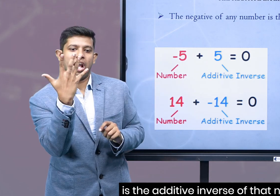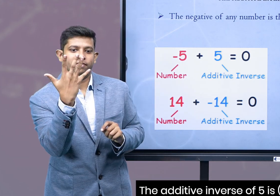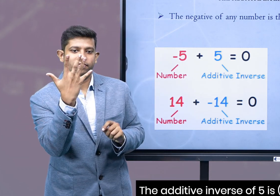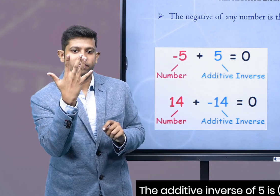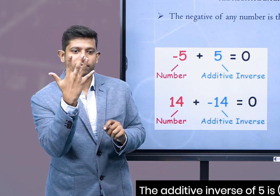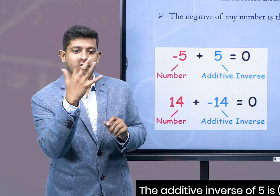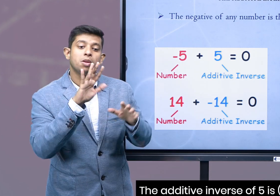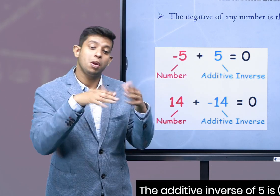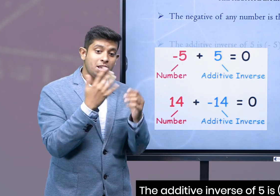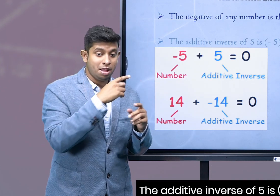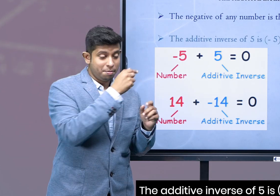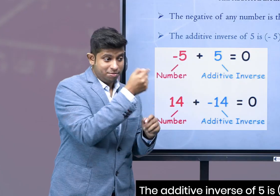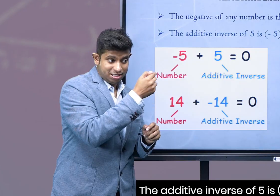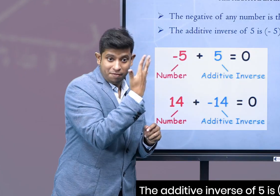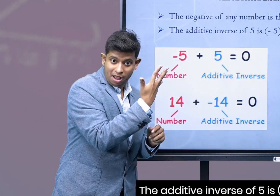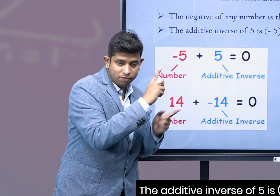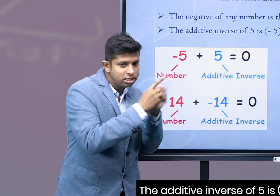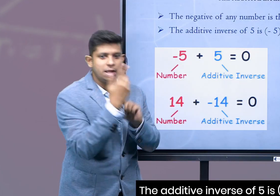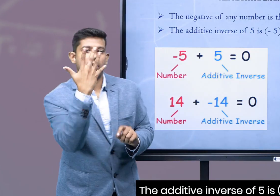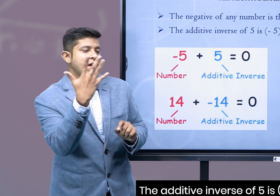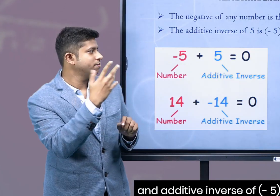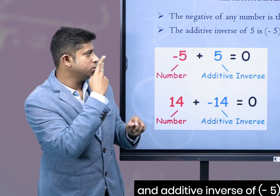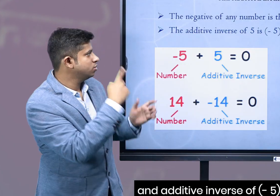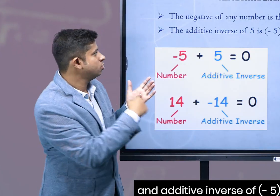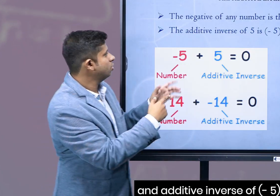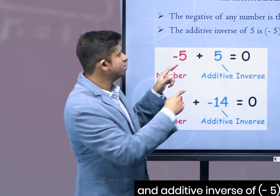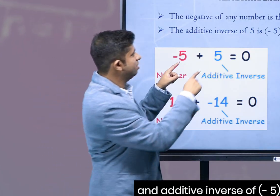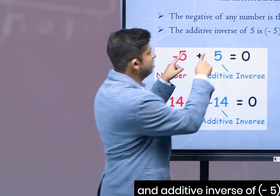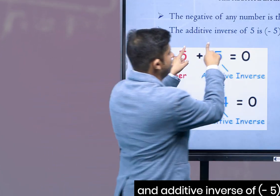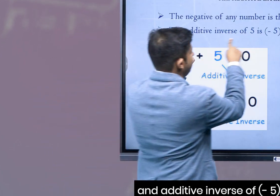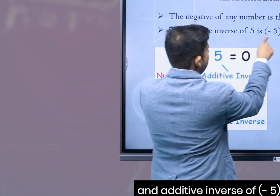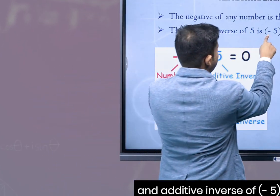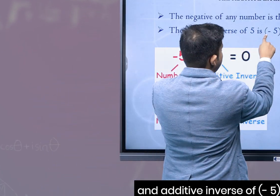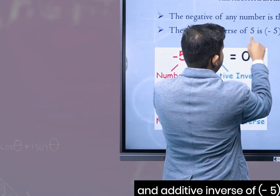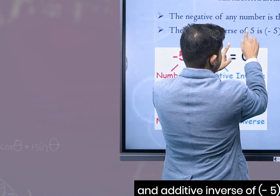The additive inverse of 5 is minus 5 and additive inverse of minus 5 is plus 5.